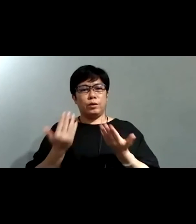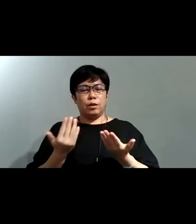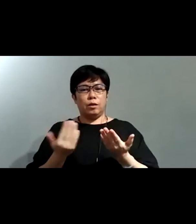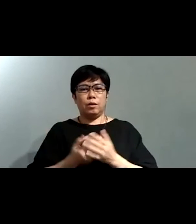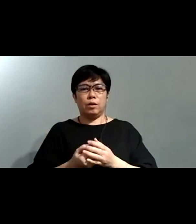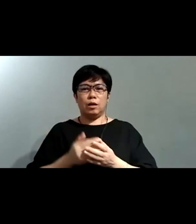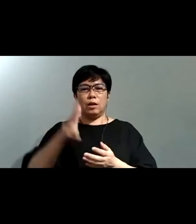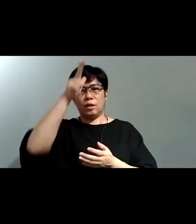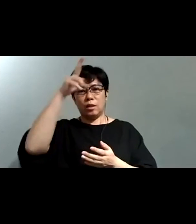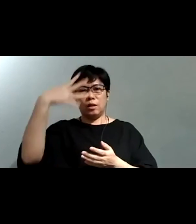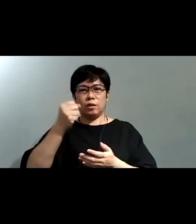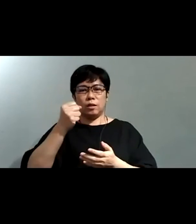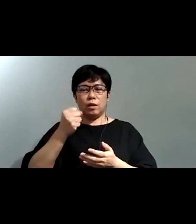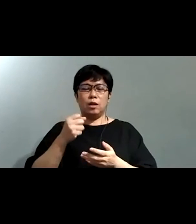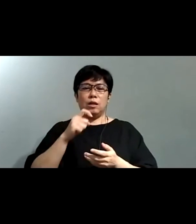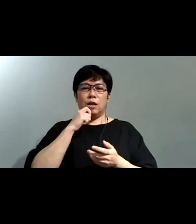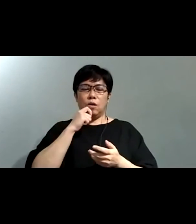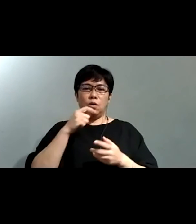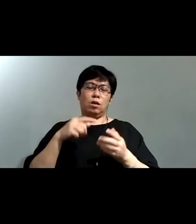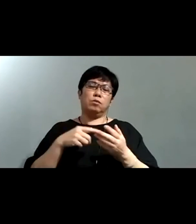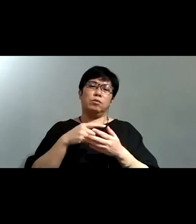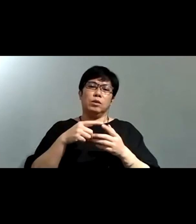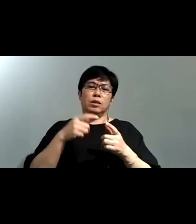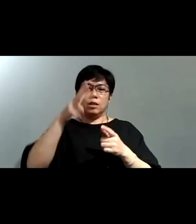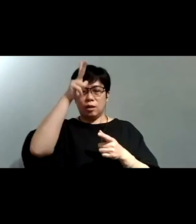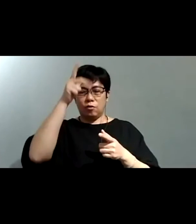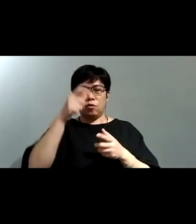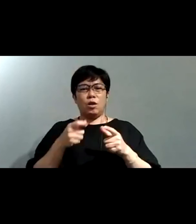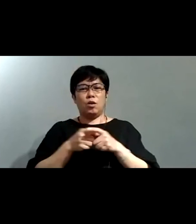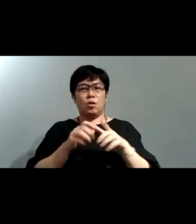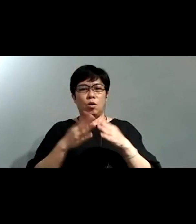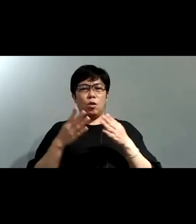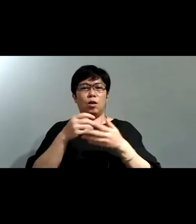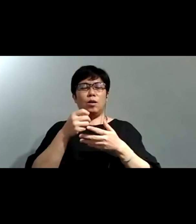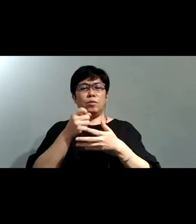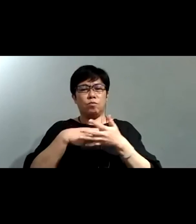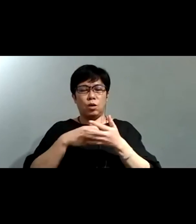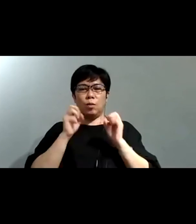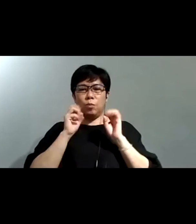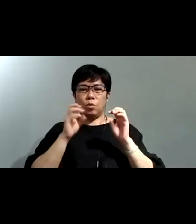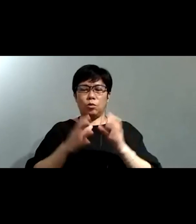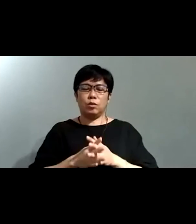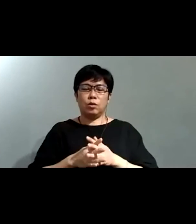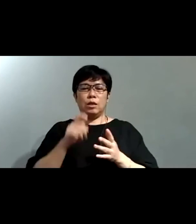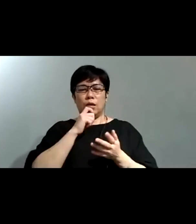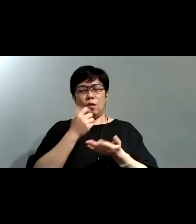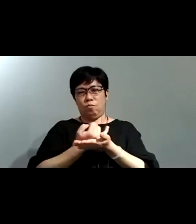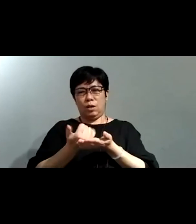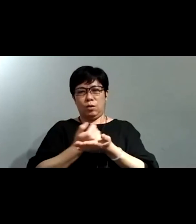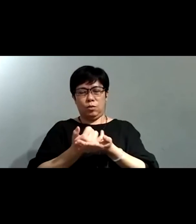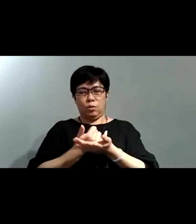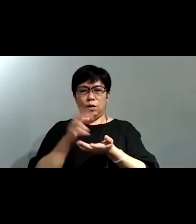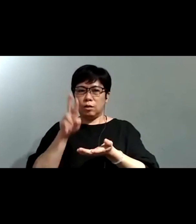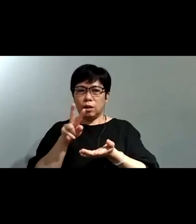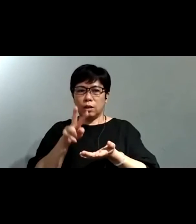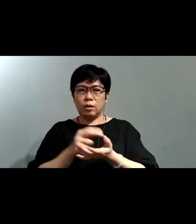test out how people react to that kind of proposal and some policy agenda of the society. And we also find